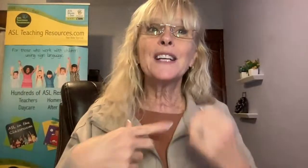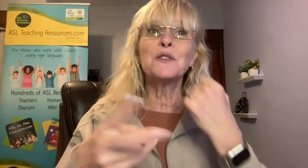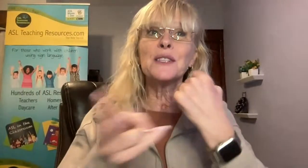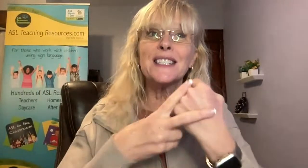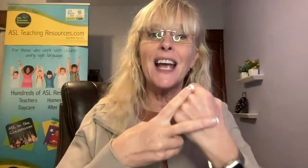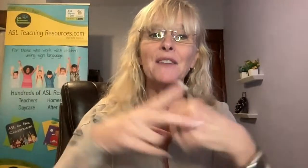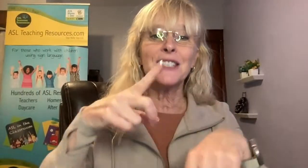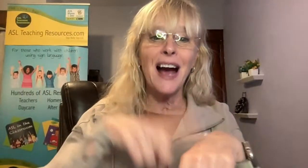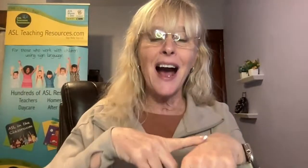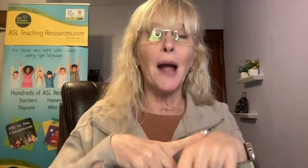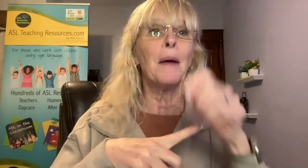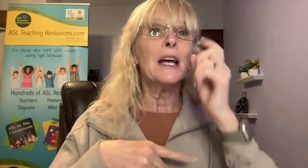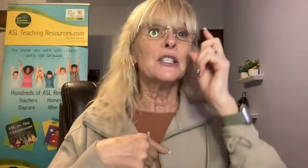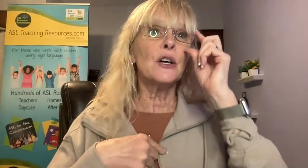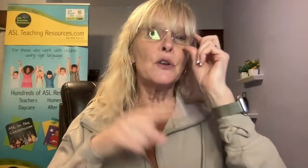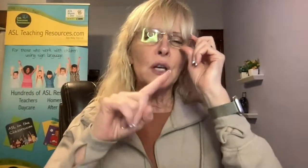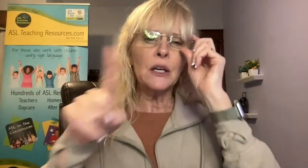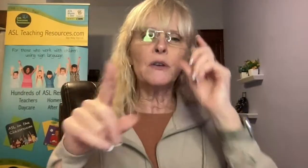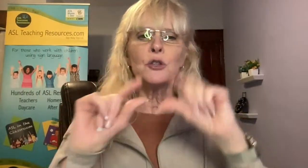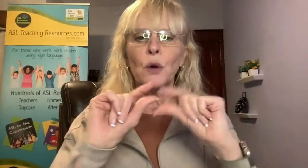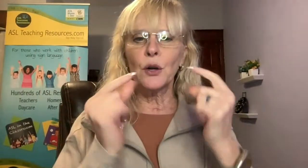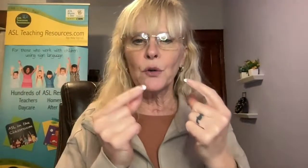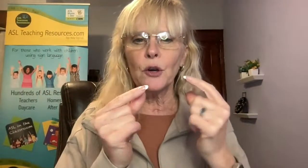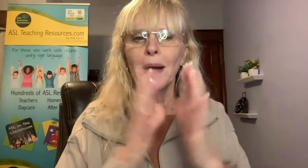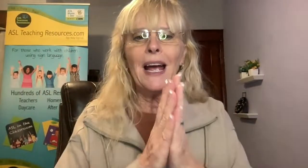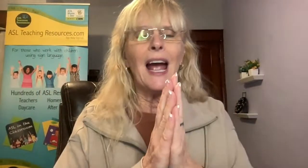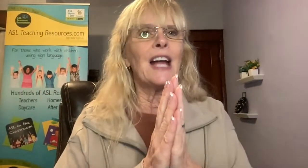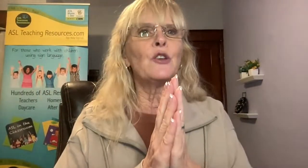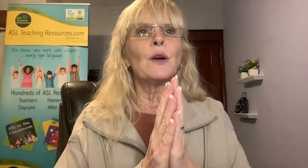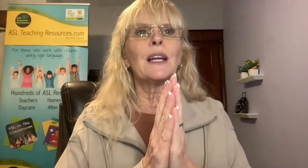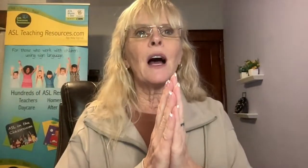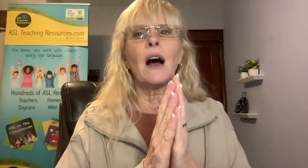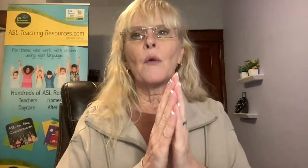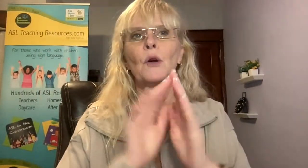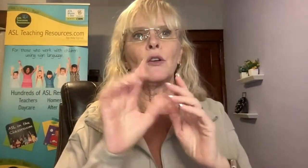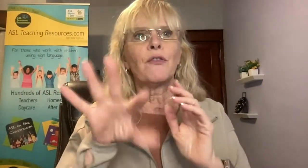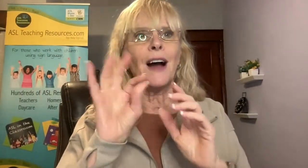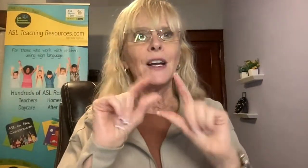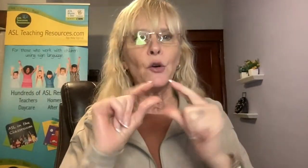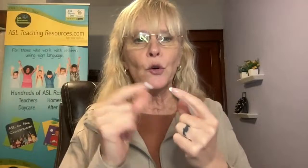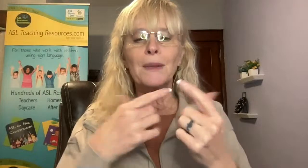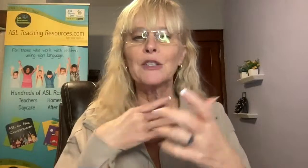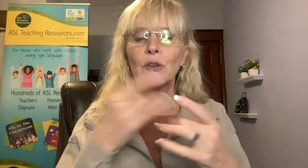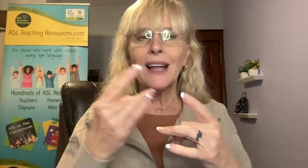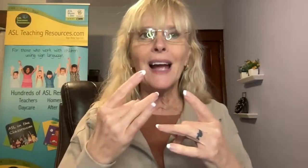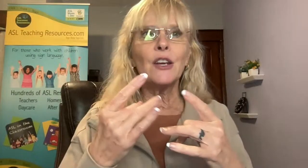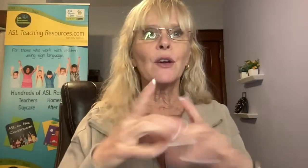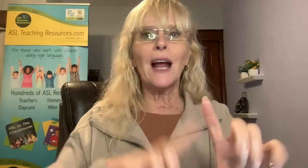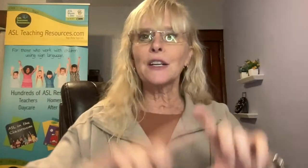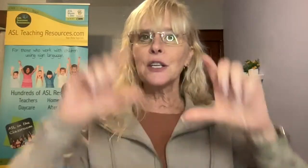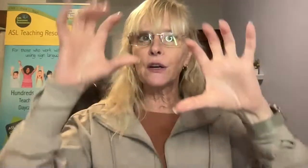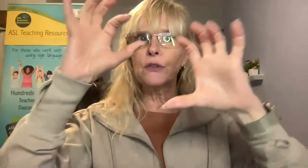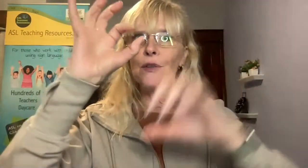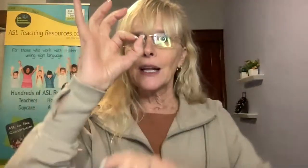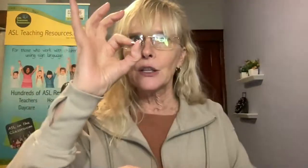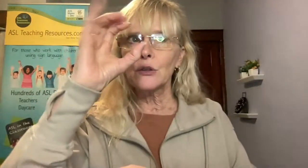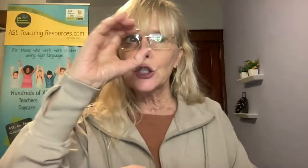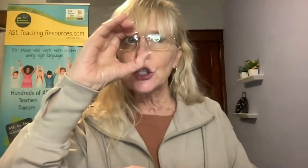to save time. So you can go to a group, and you can, when you find a group that you like, you can actually go to that little